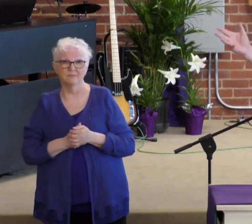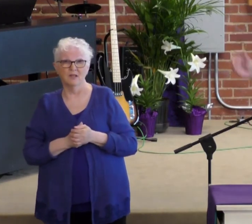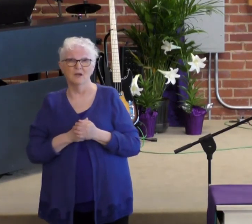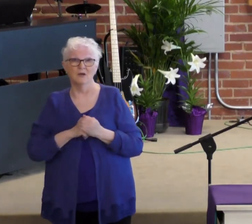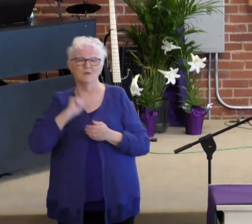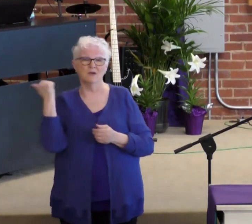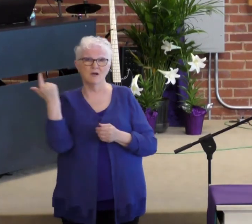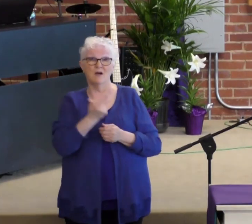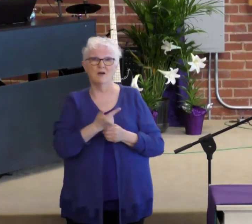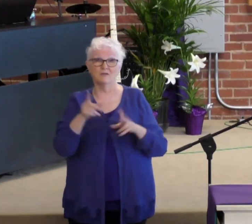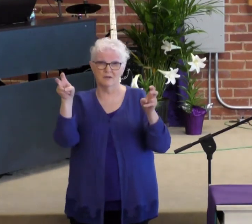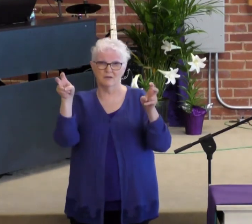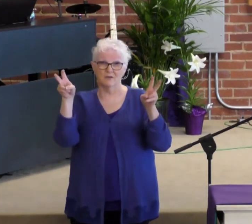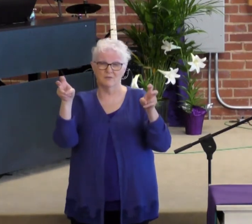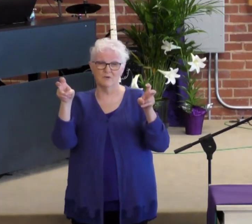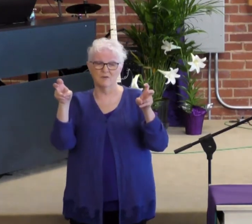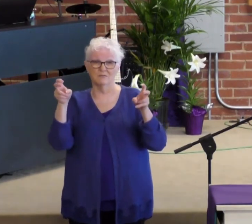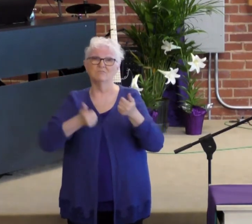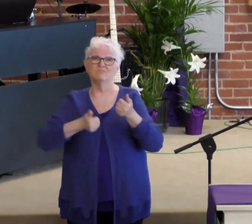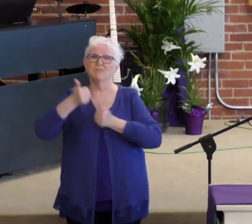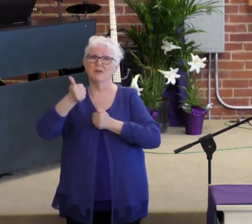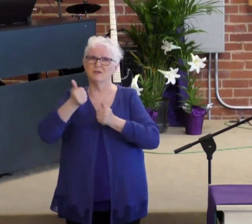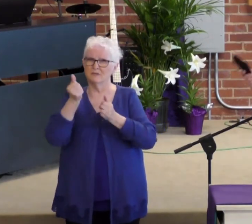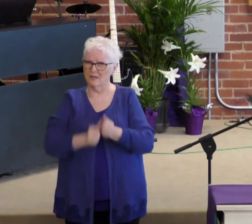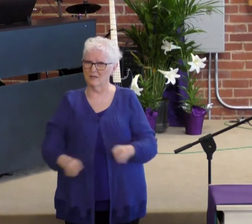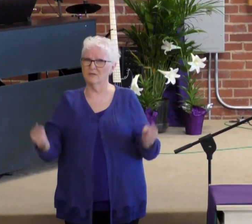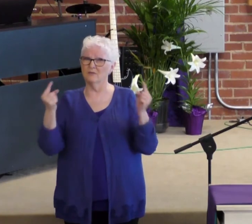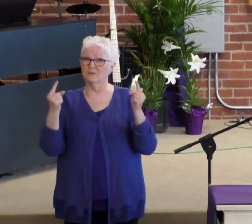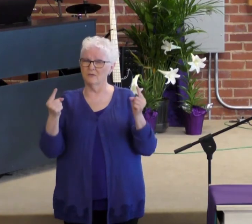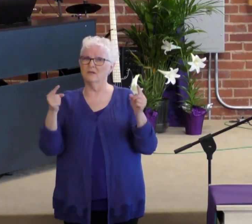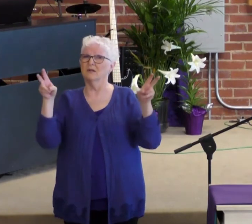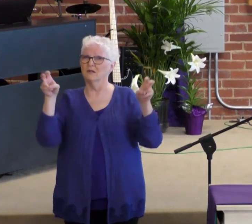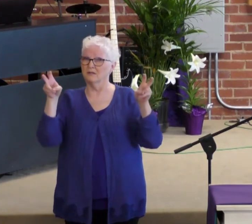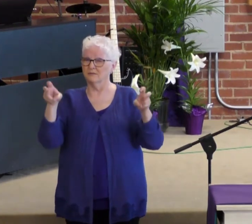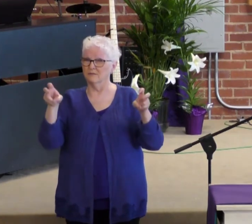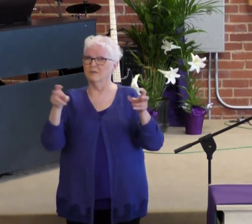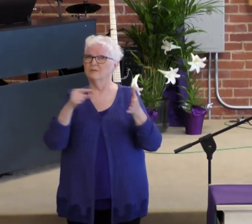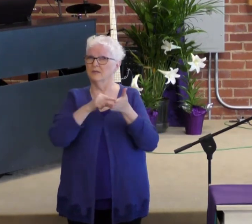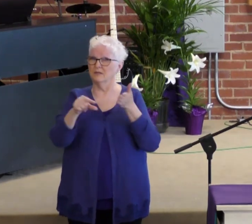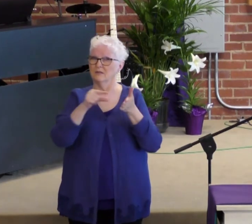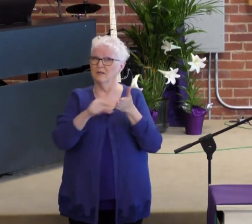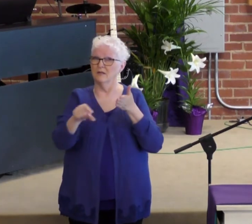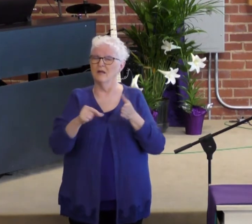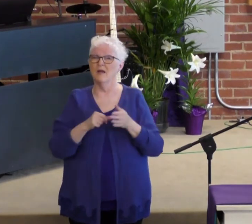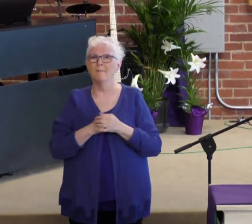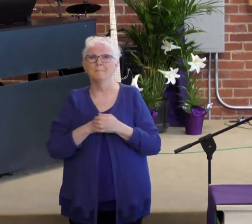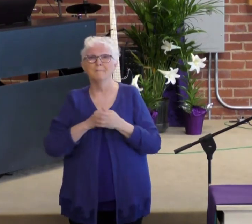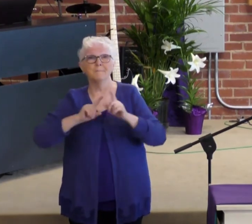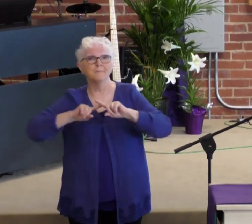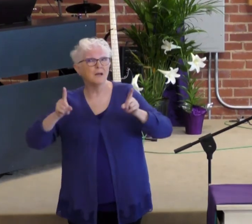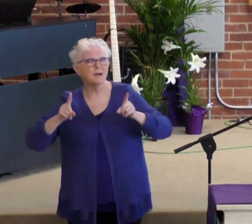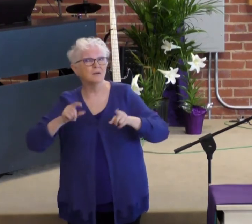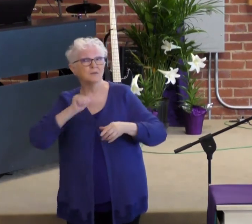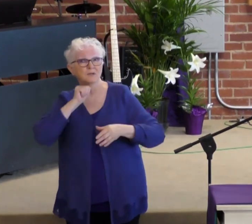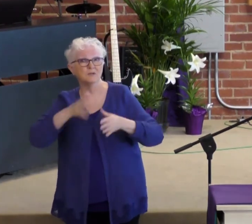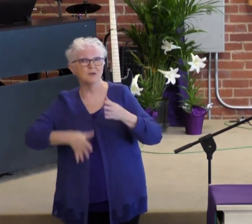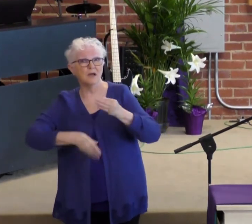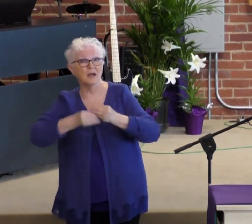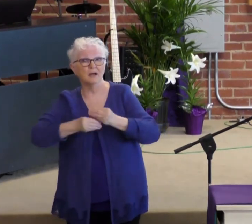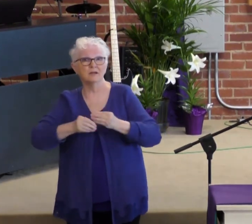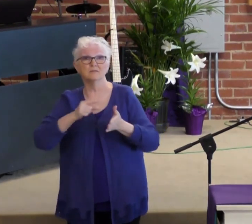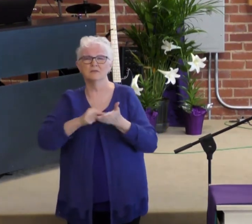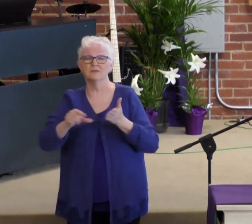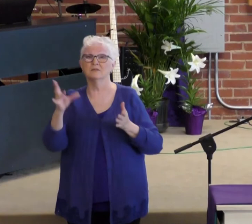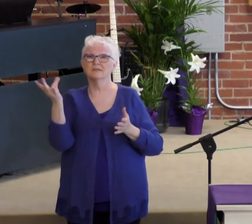very famous. Most everybody can. But we don't always add verse 17, which talks